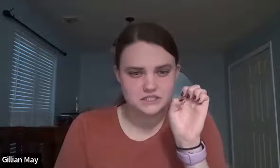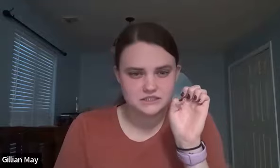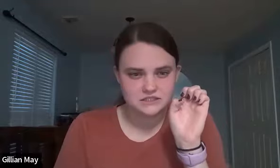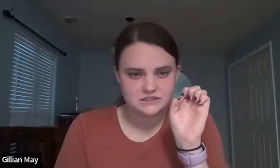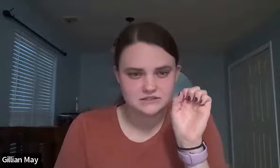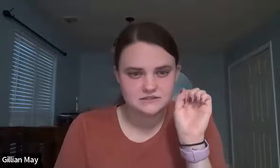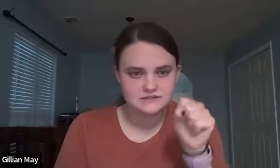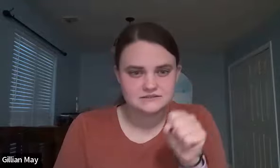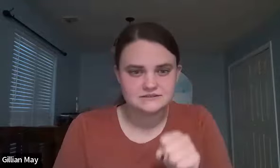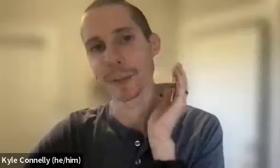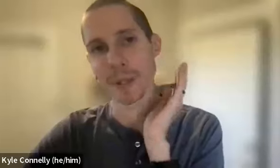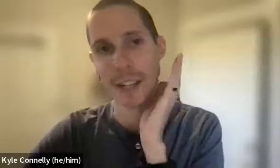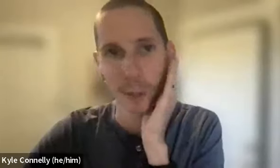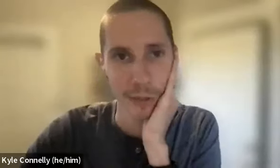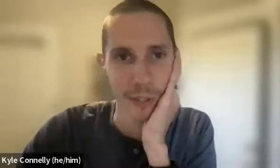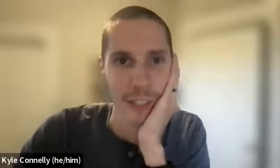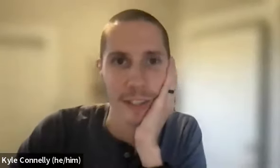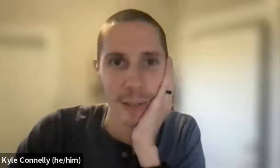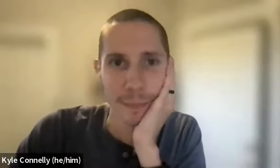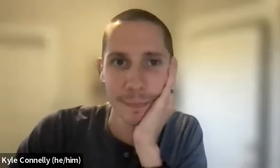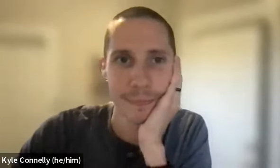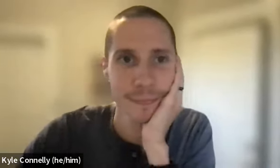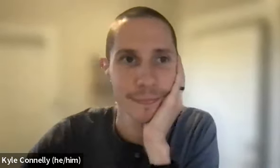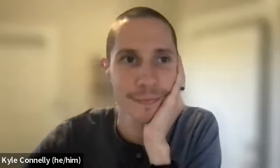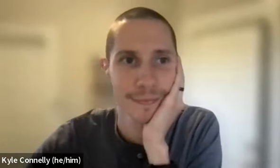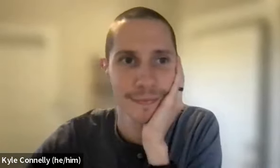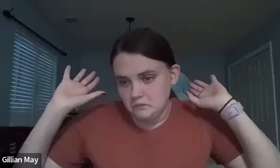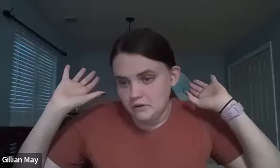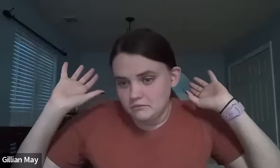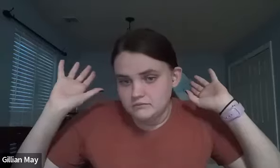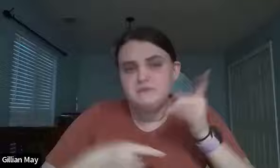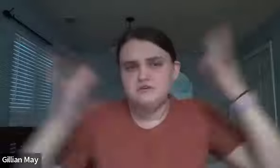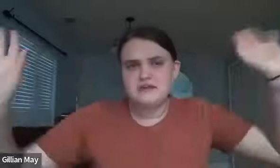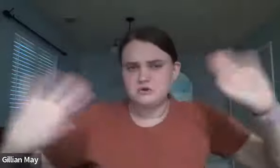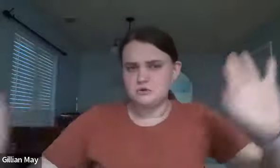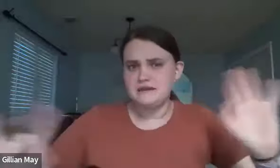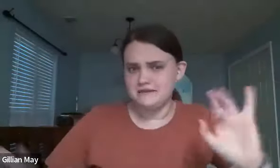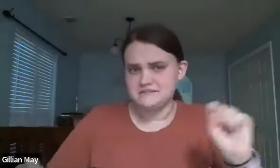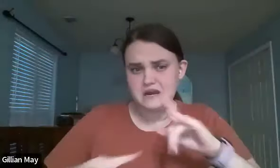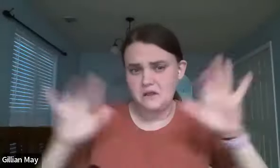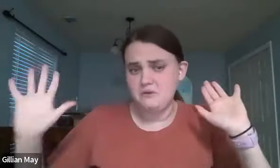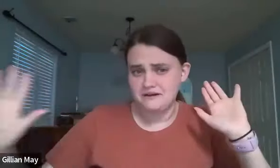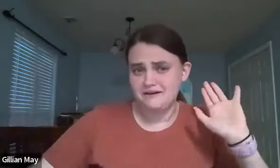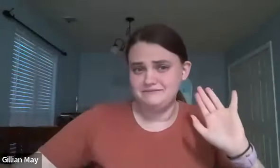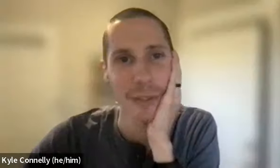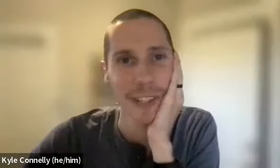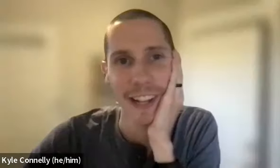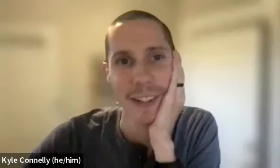question. I did, but I can hold it for next time. I mean, if you can real quick, if it's not a long one. I was just gonna ask,